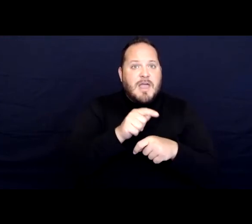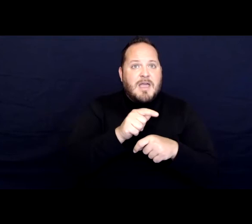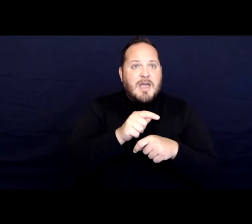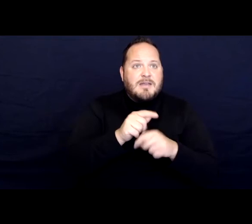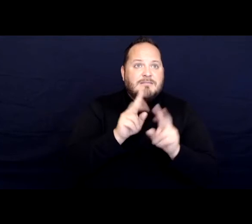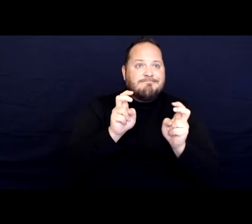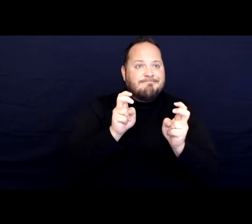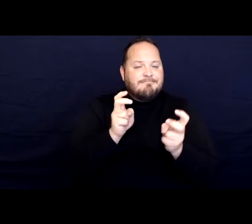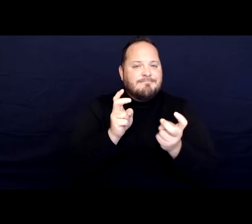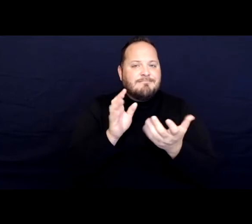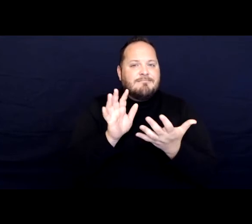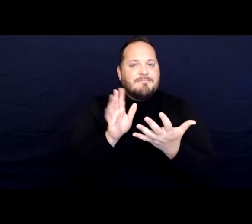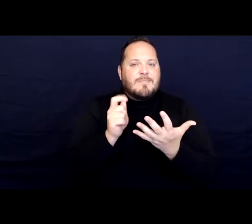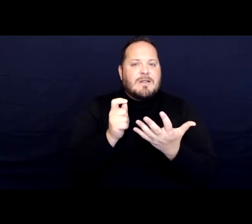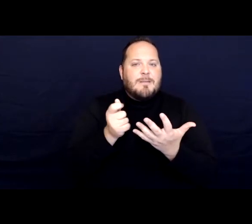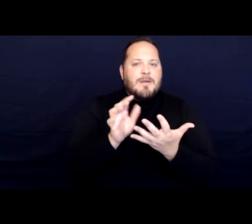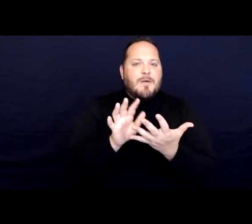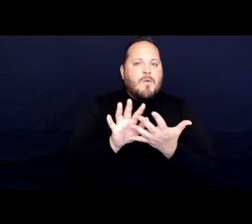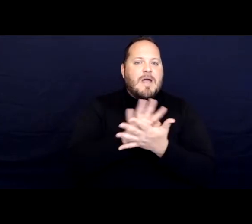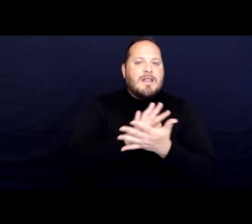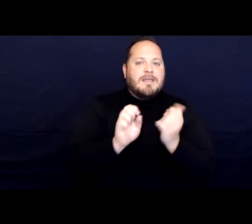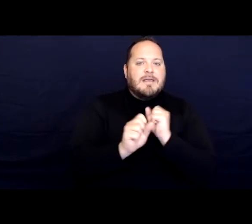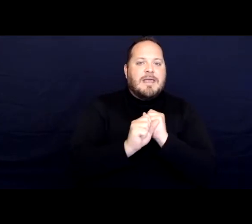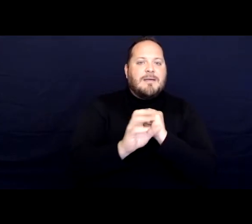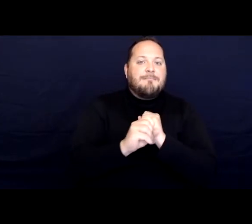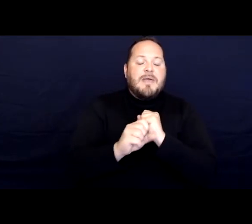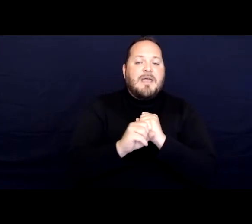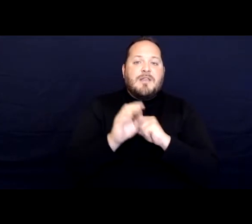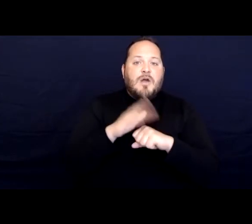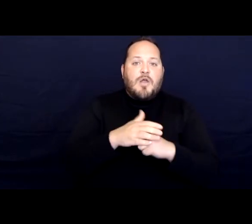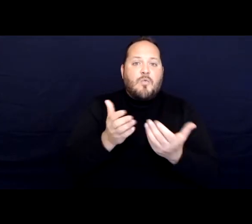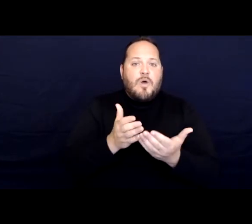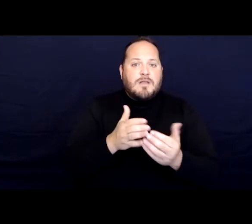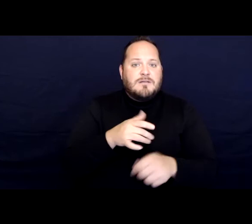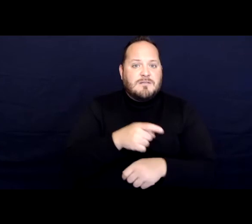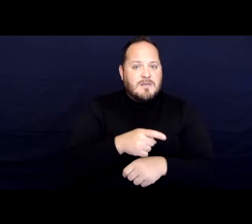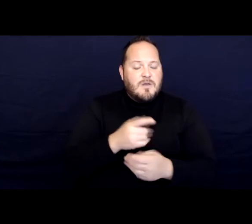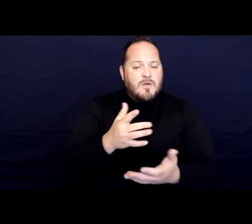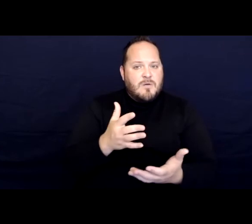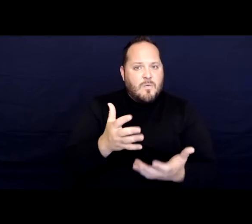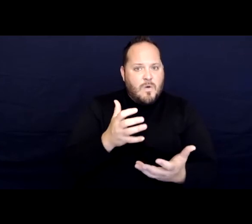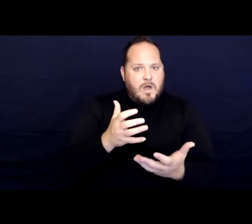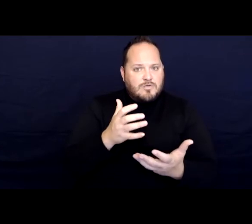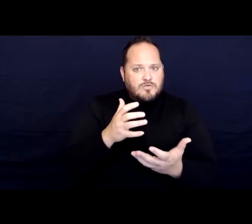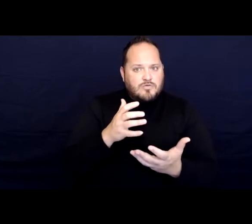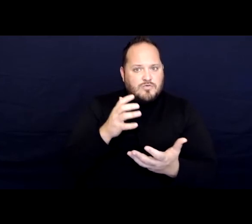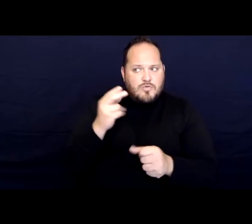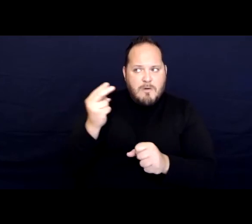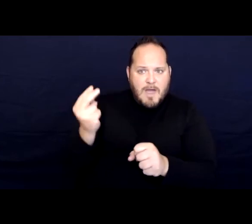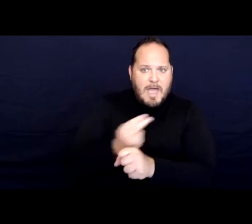on was the desire to activate the federal government